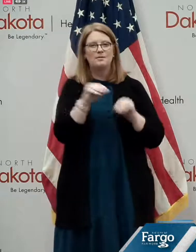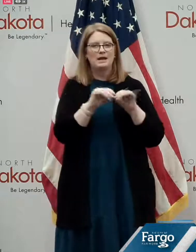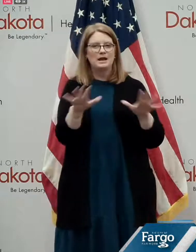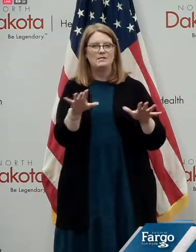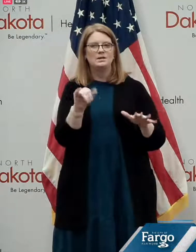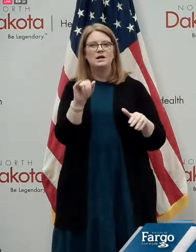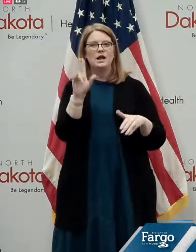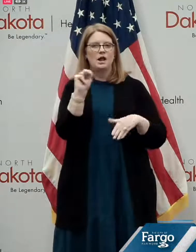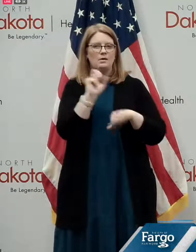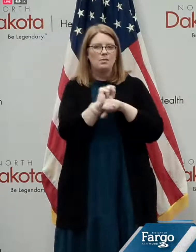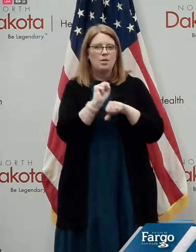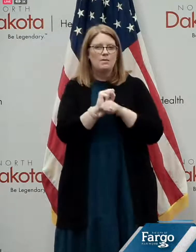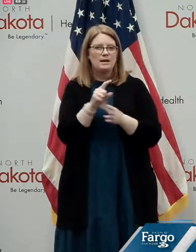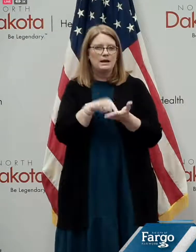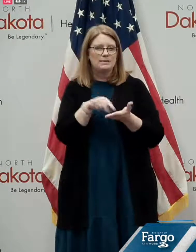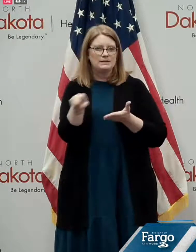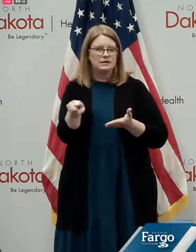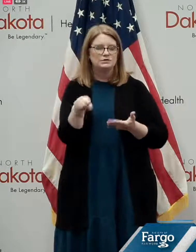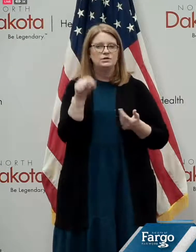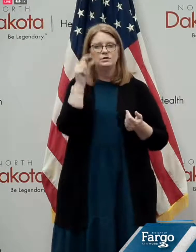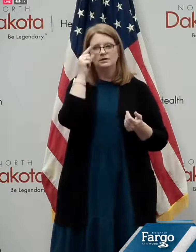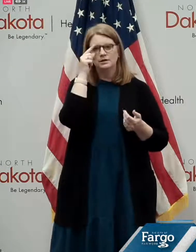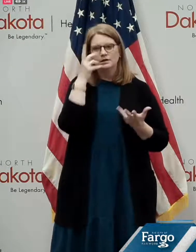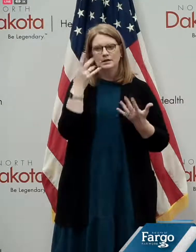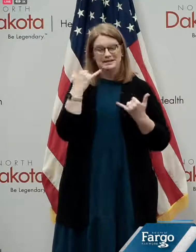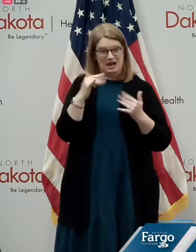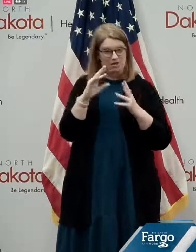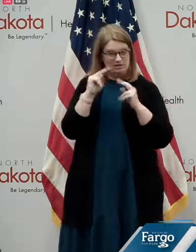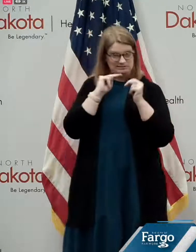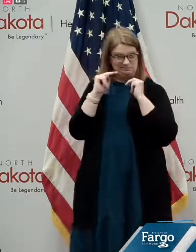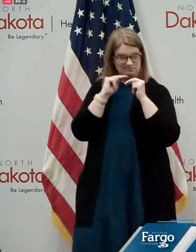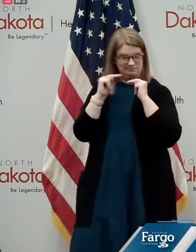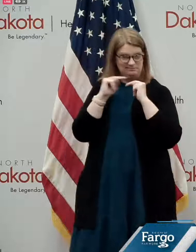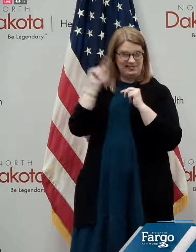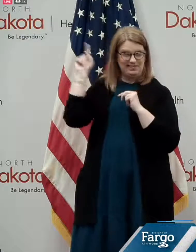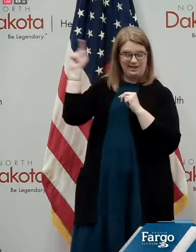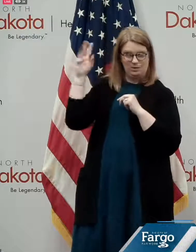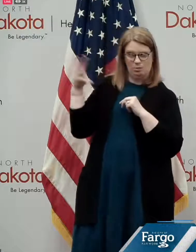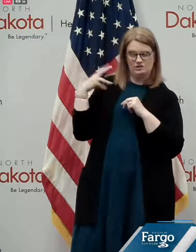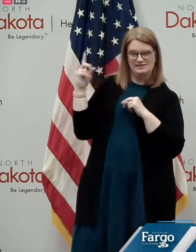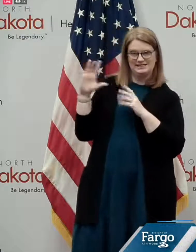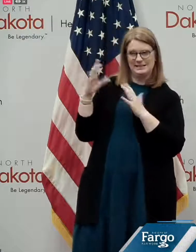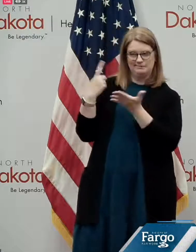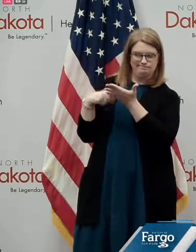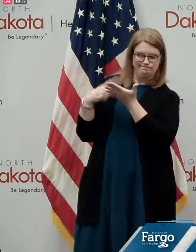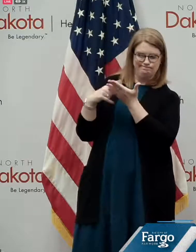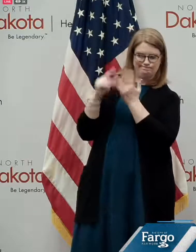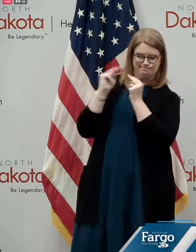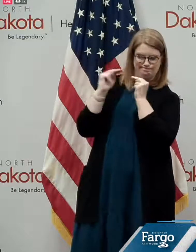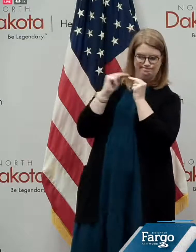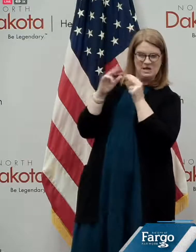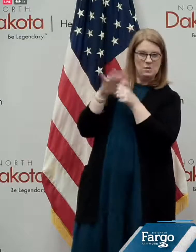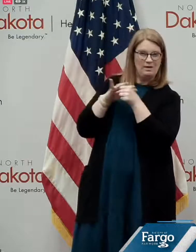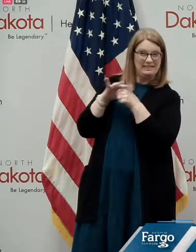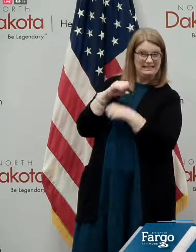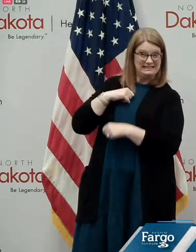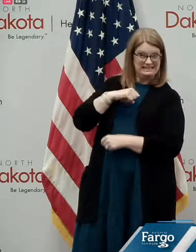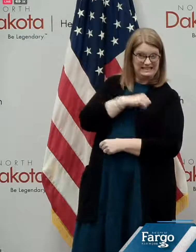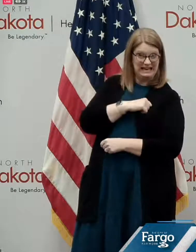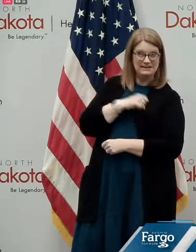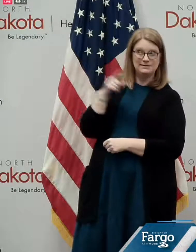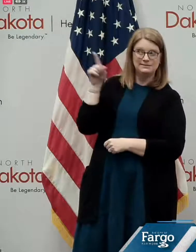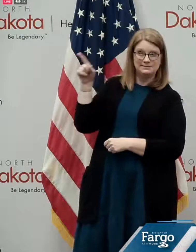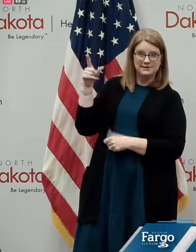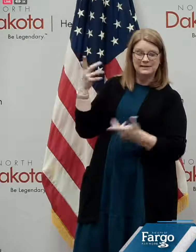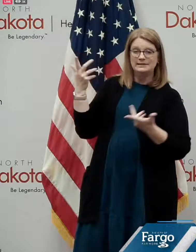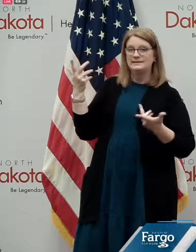Compensation. As you know, there's a negotiation going on in Washington, D.C. right now within the Senate about what level